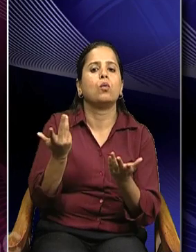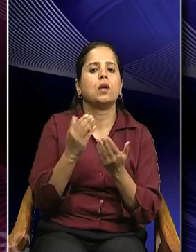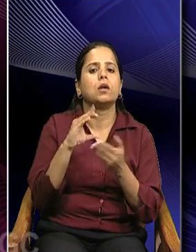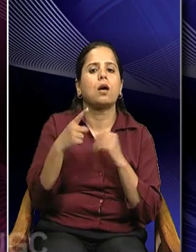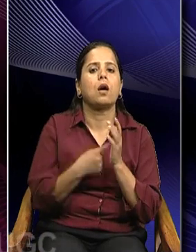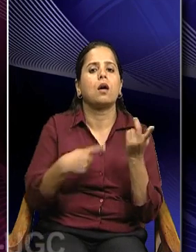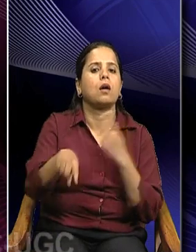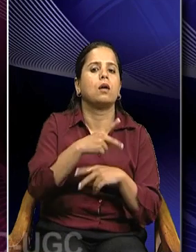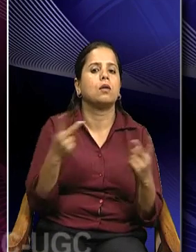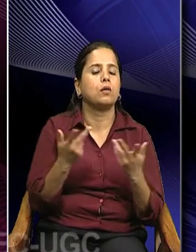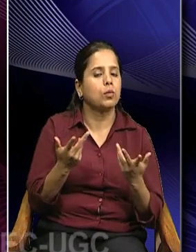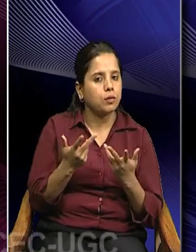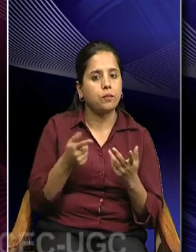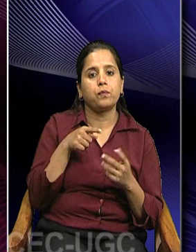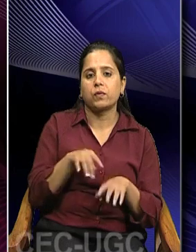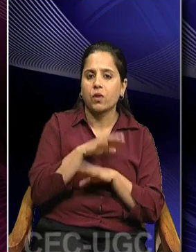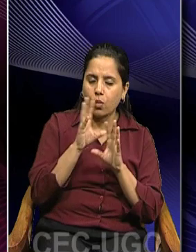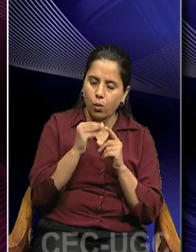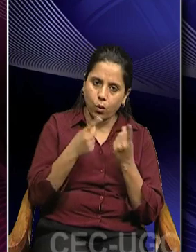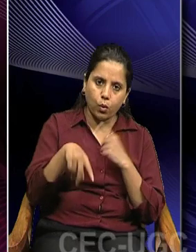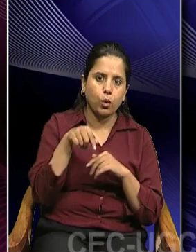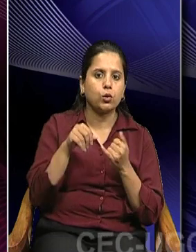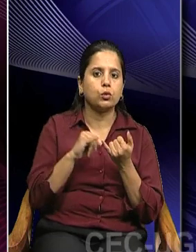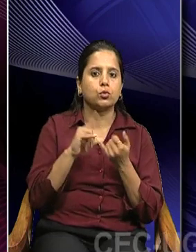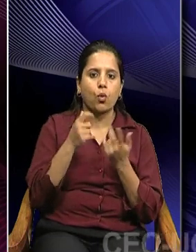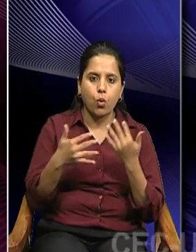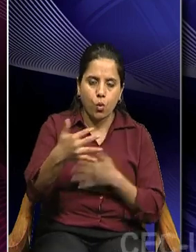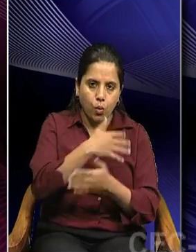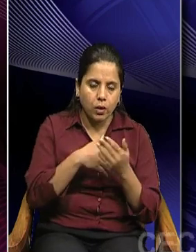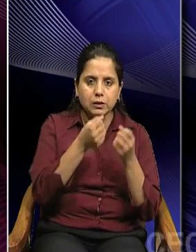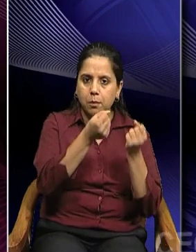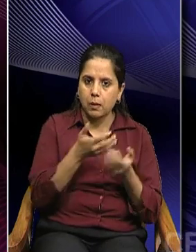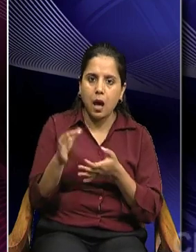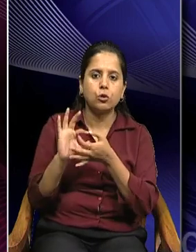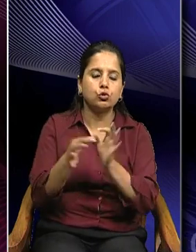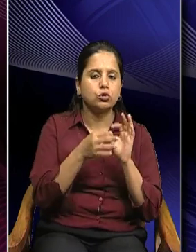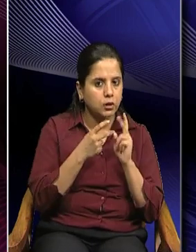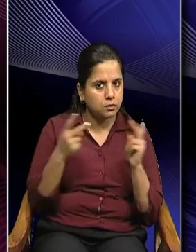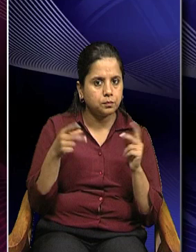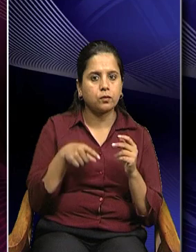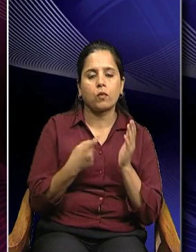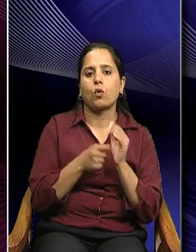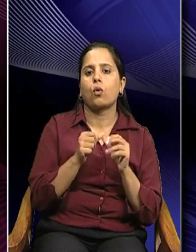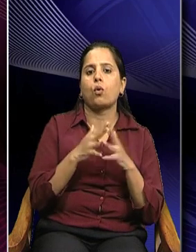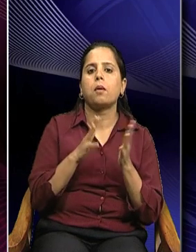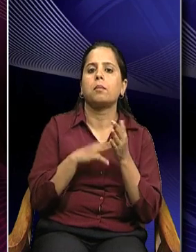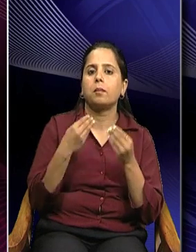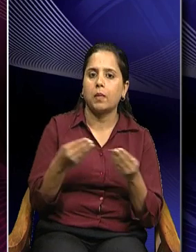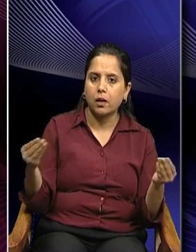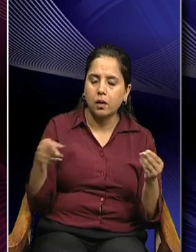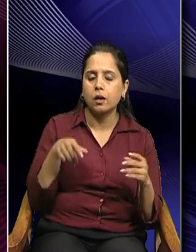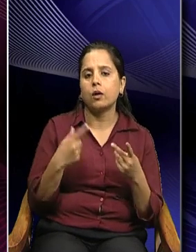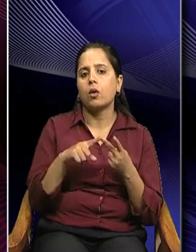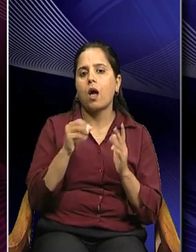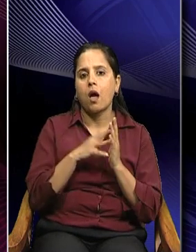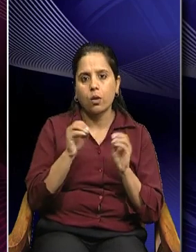customers. For that, all our sources, suppliers, supply chain, the raw material suppliers, the advertisers,